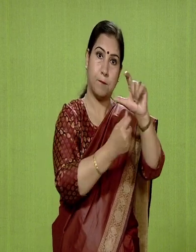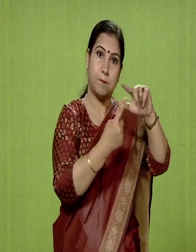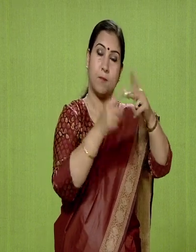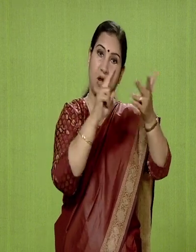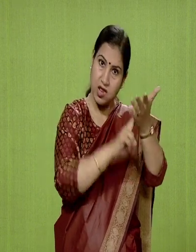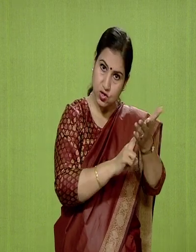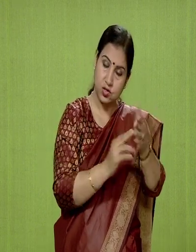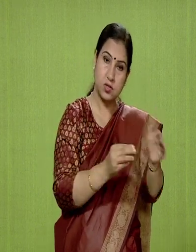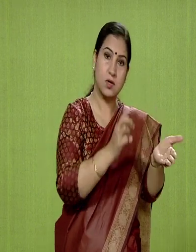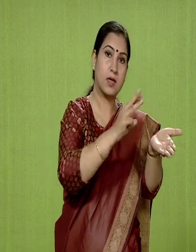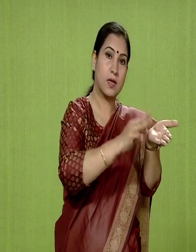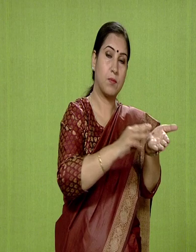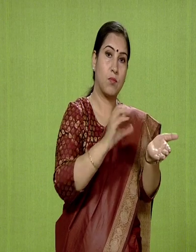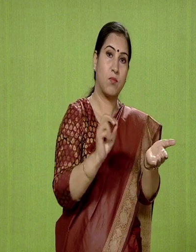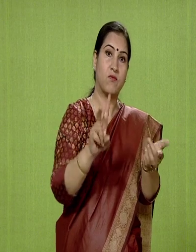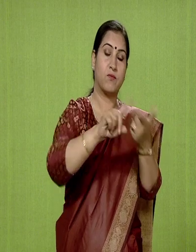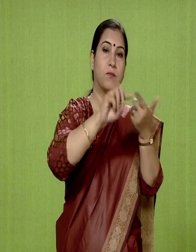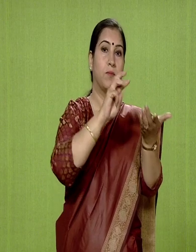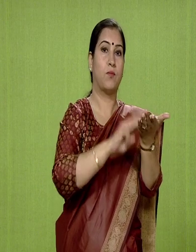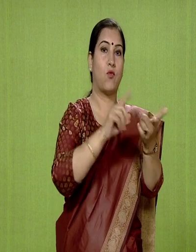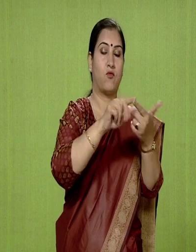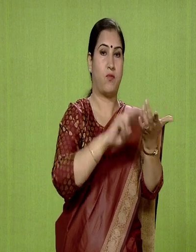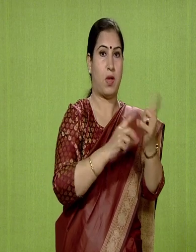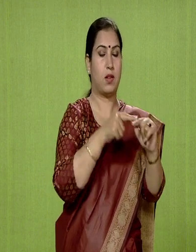was hit by violence at some places.